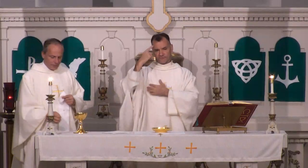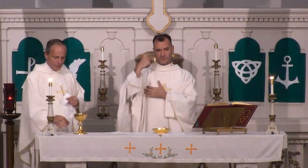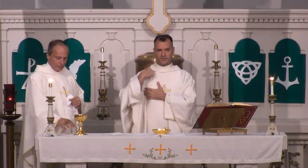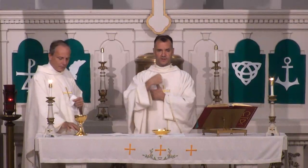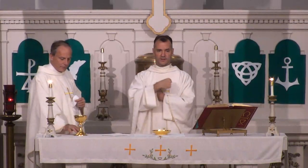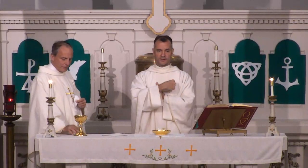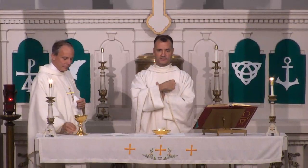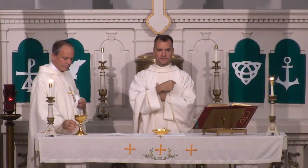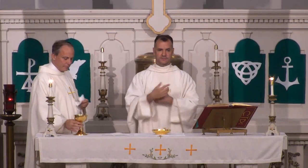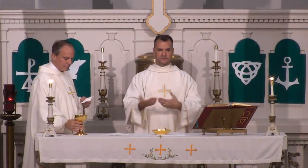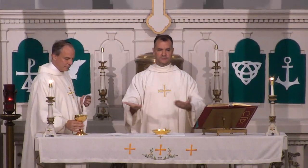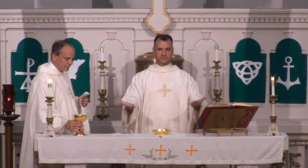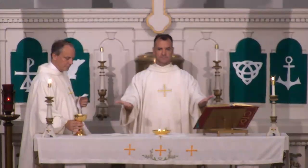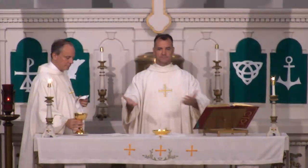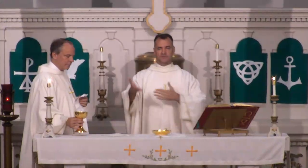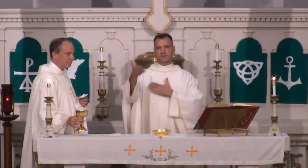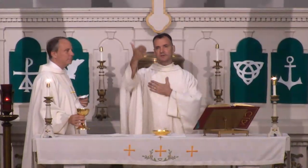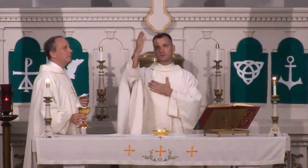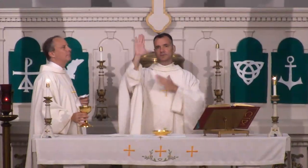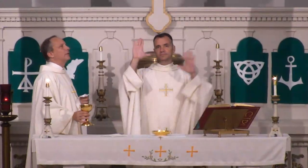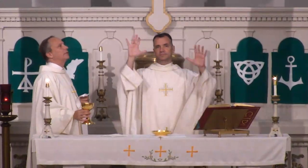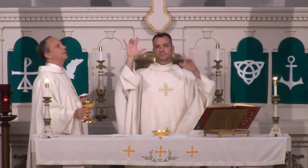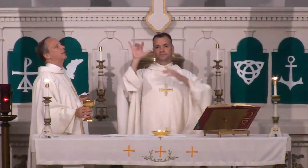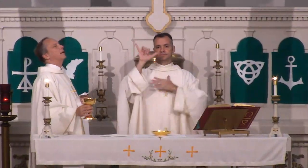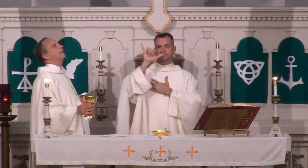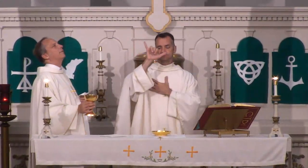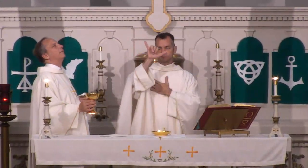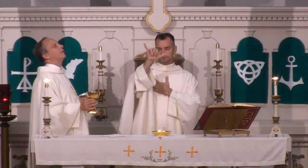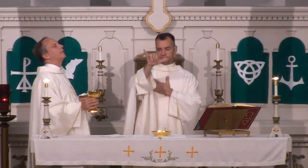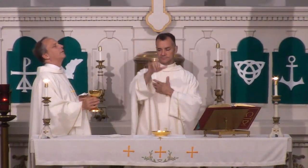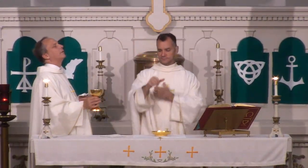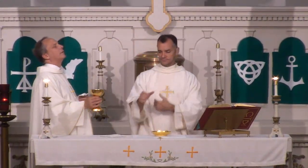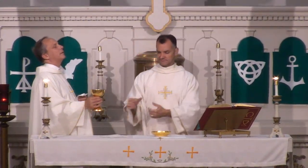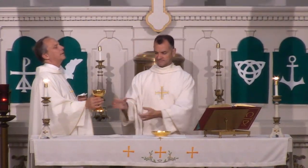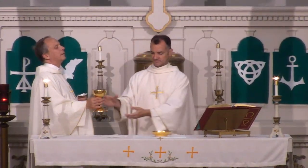will become for us the bread of life. Blessed be God forever.